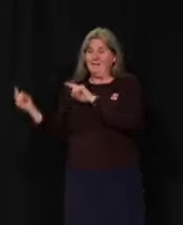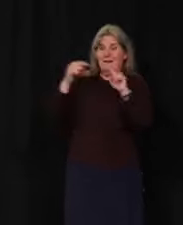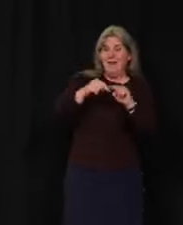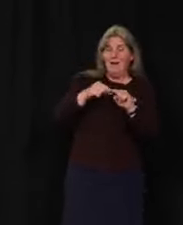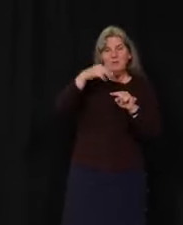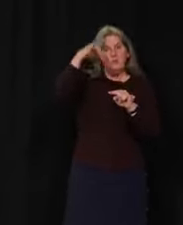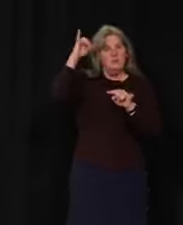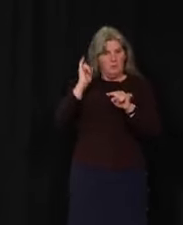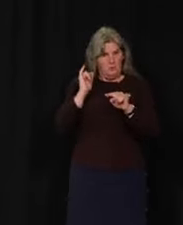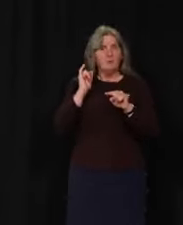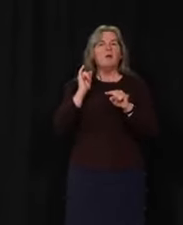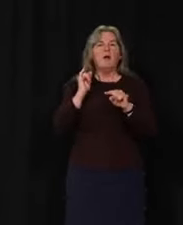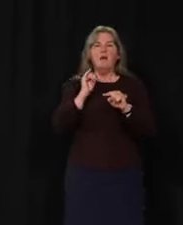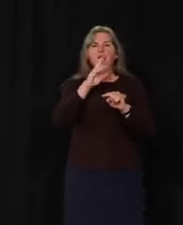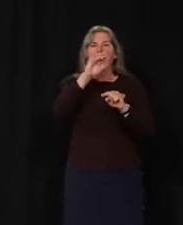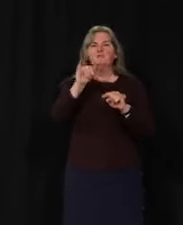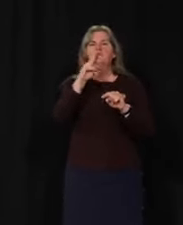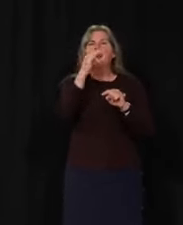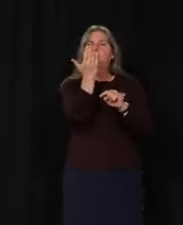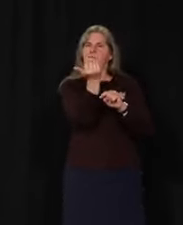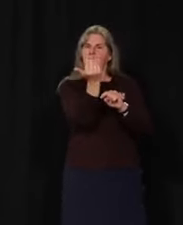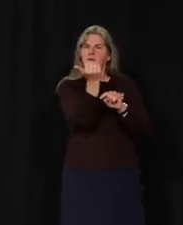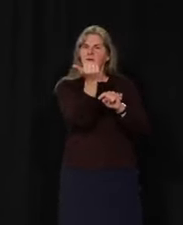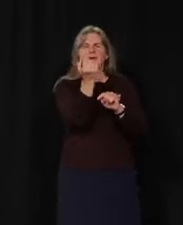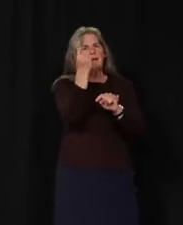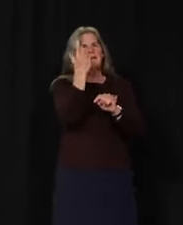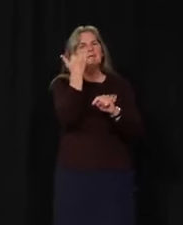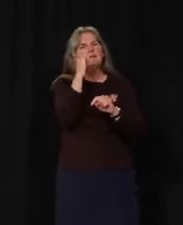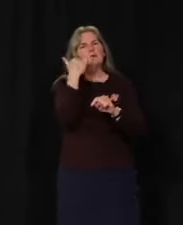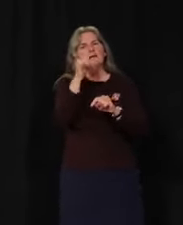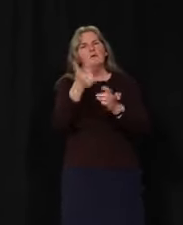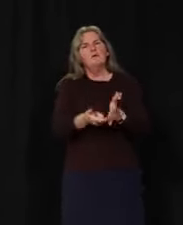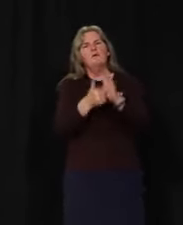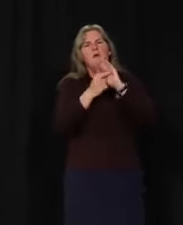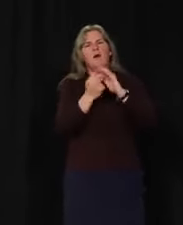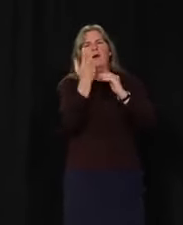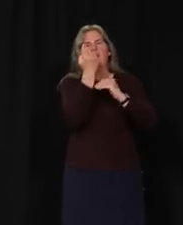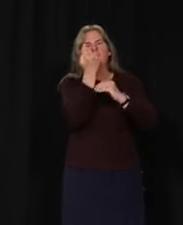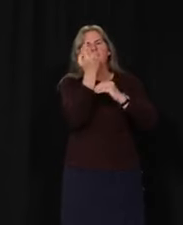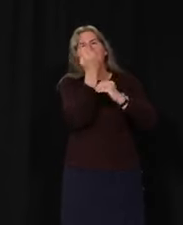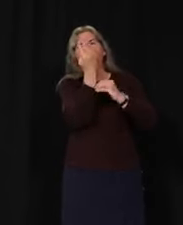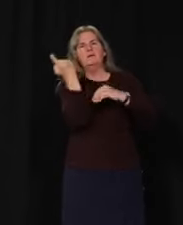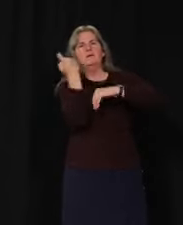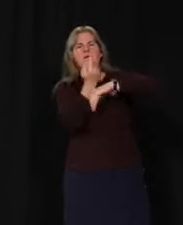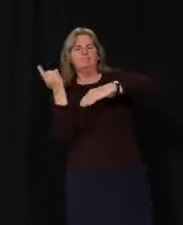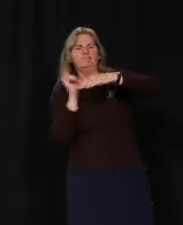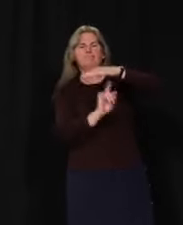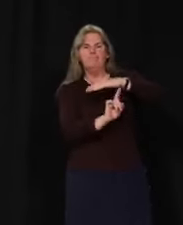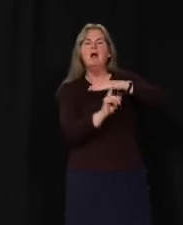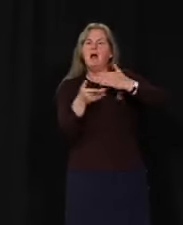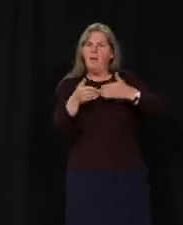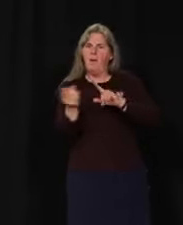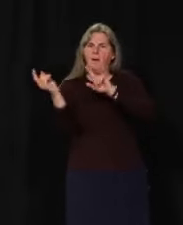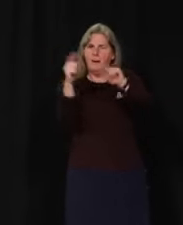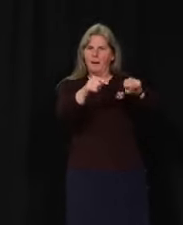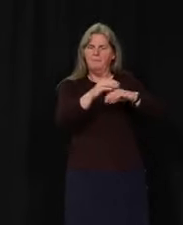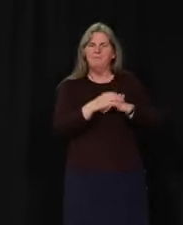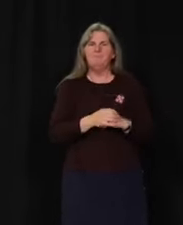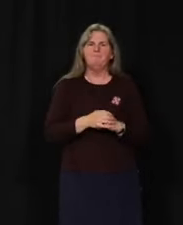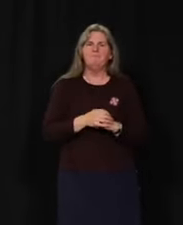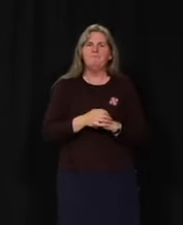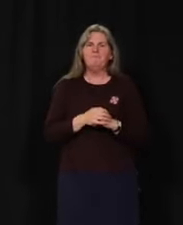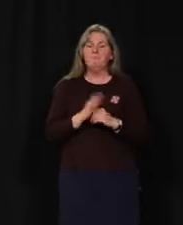a 2-week self-isolation requirement in place. As we identified in the Path Forward plan, the